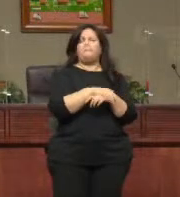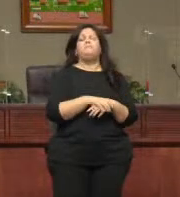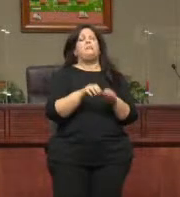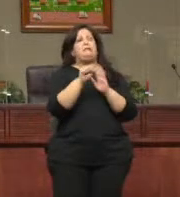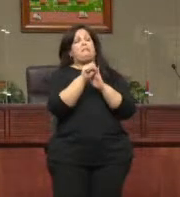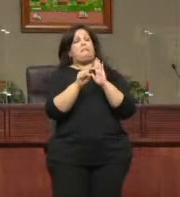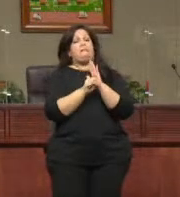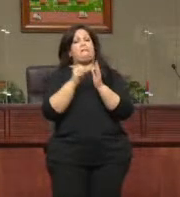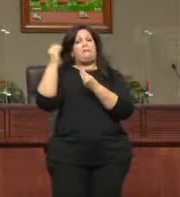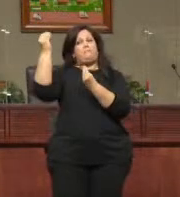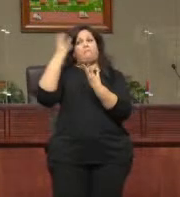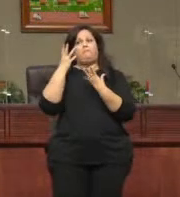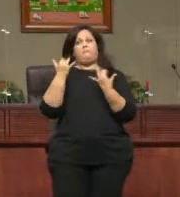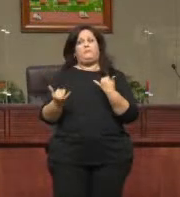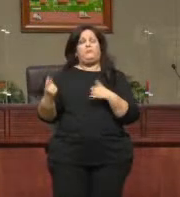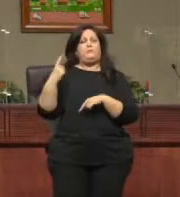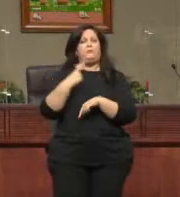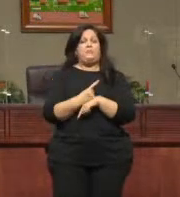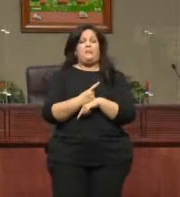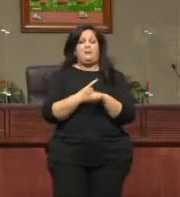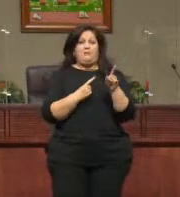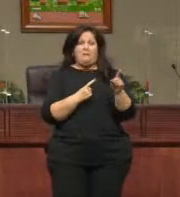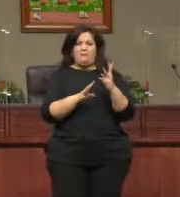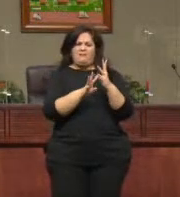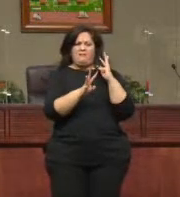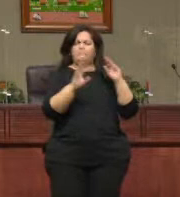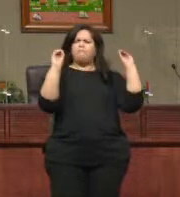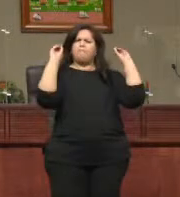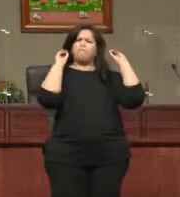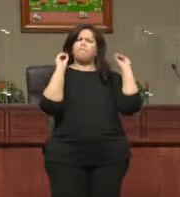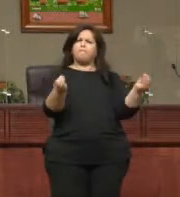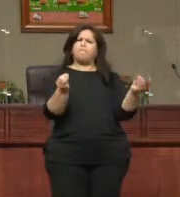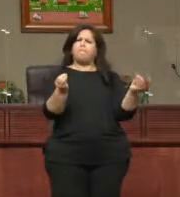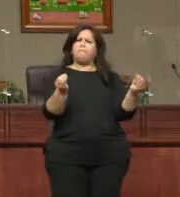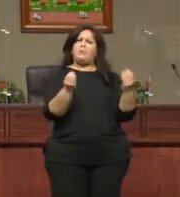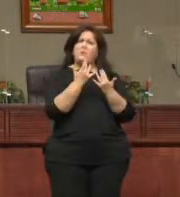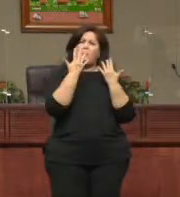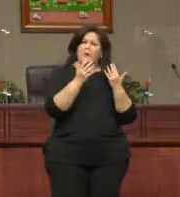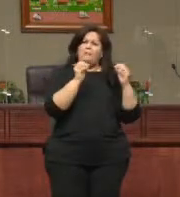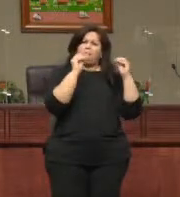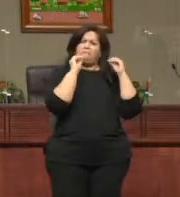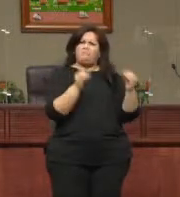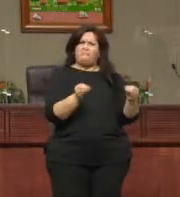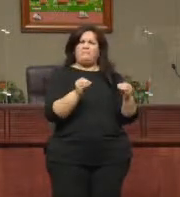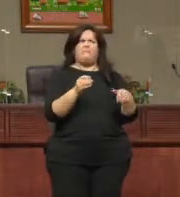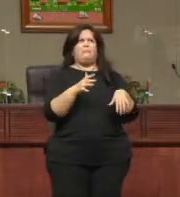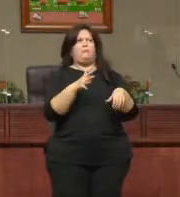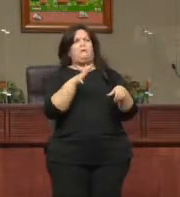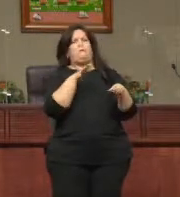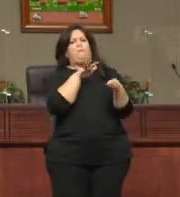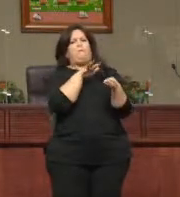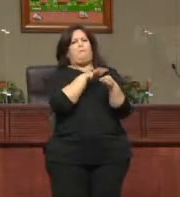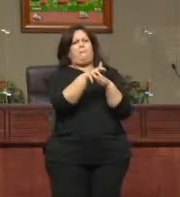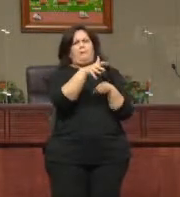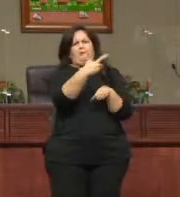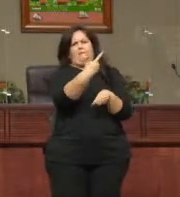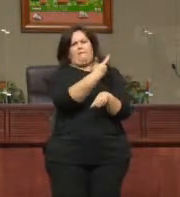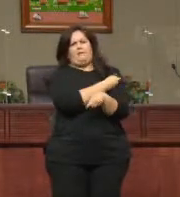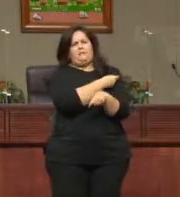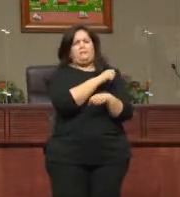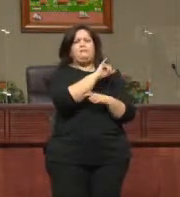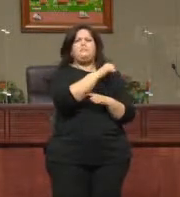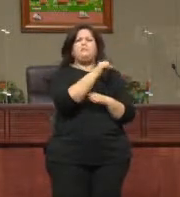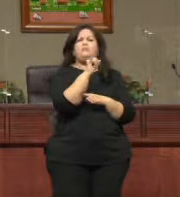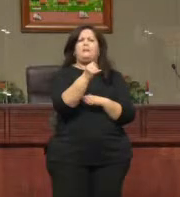today that there was no waiting time at this site, and they have lots of inventory for Johnson &